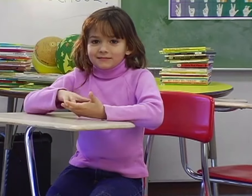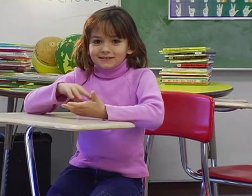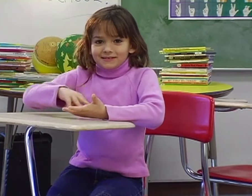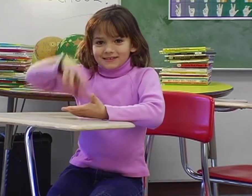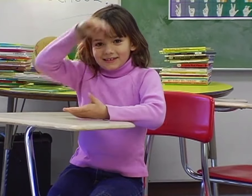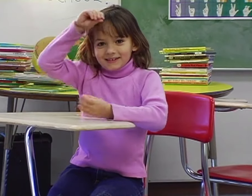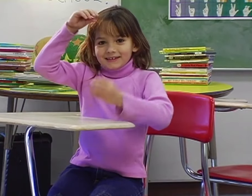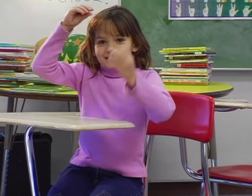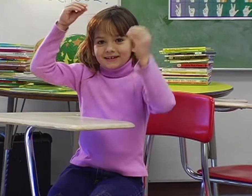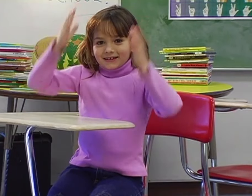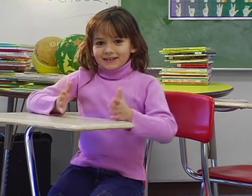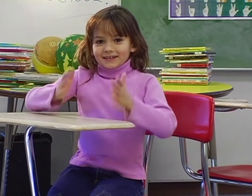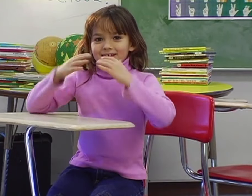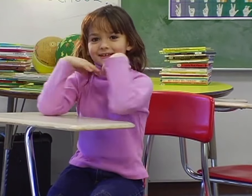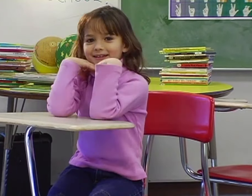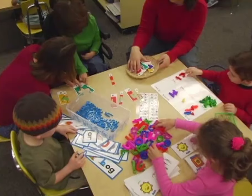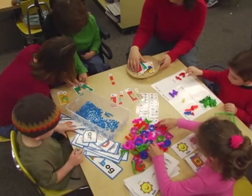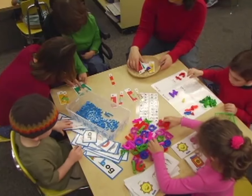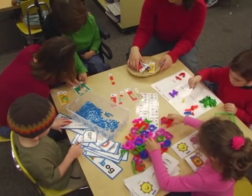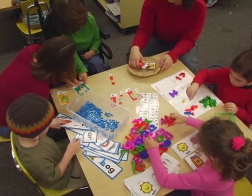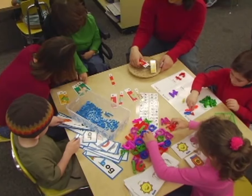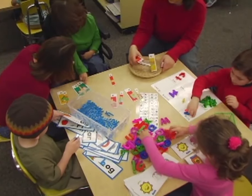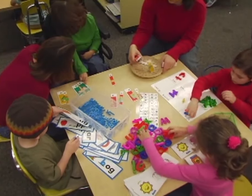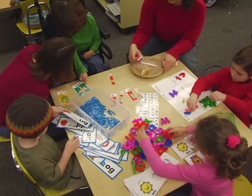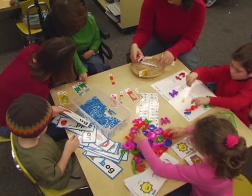Sign learn and show the person.